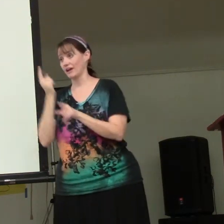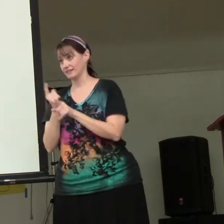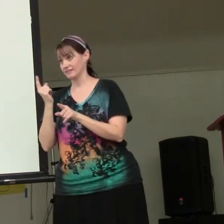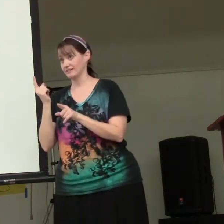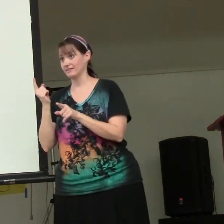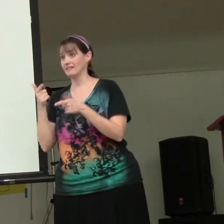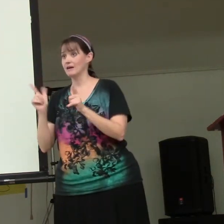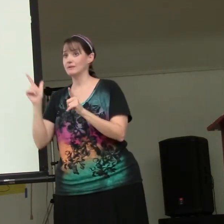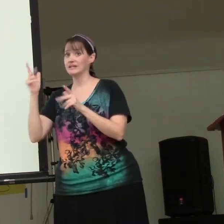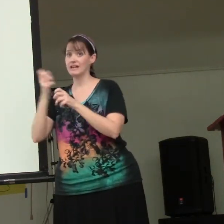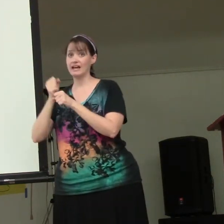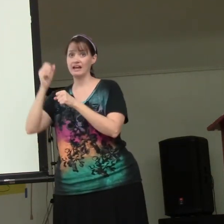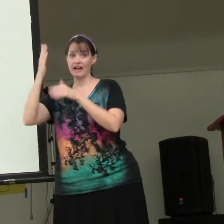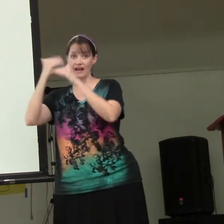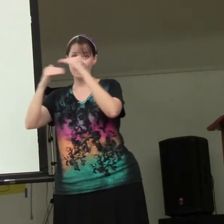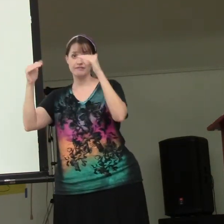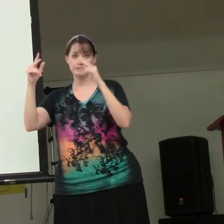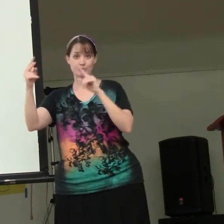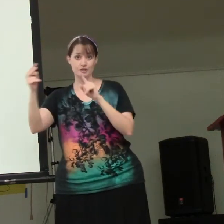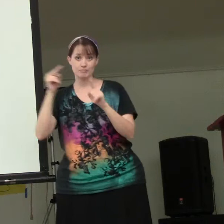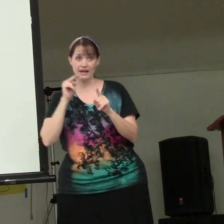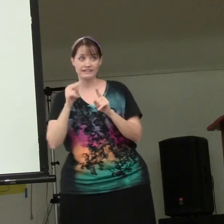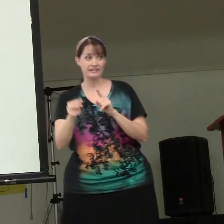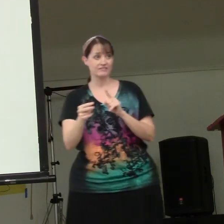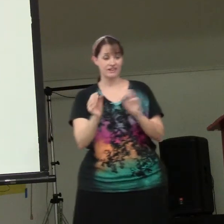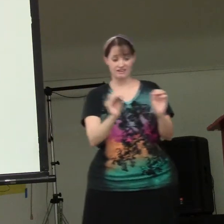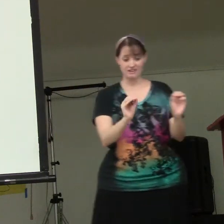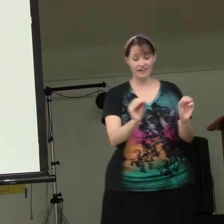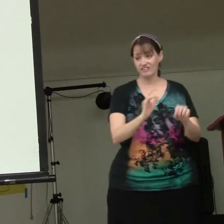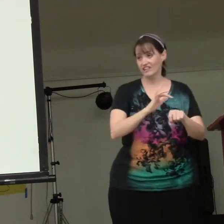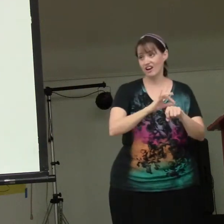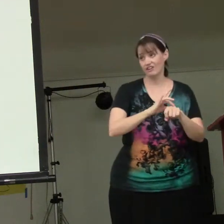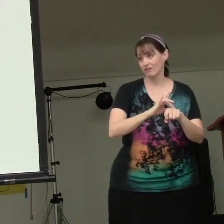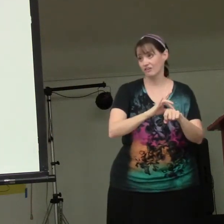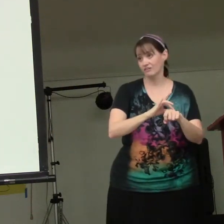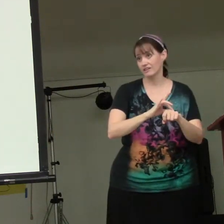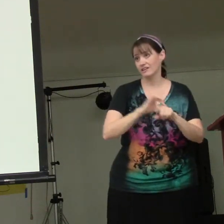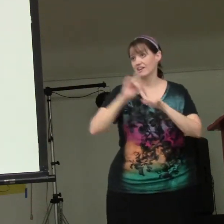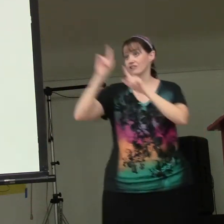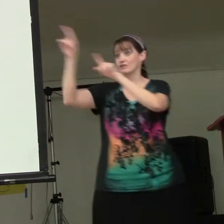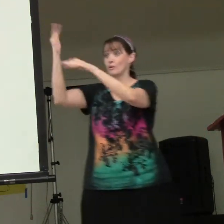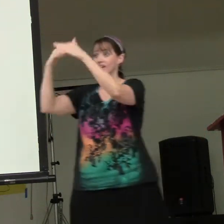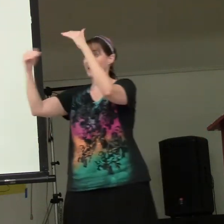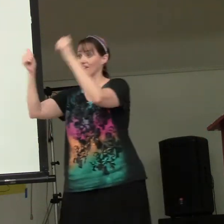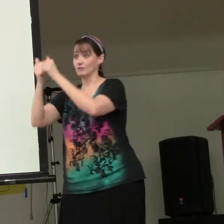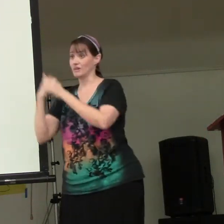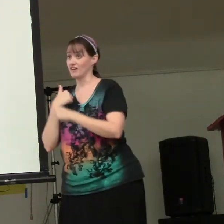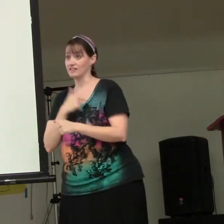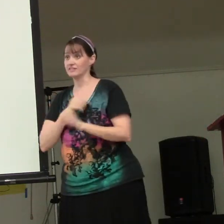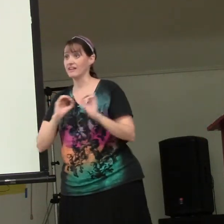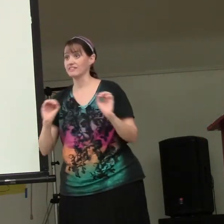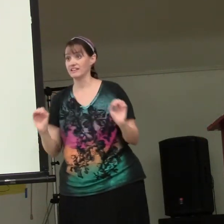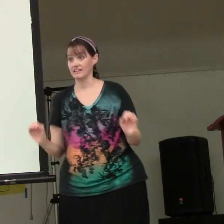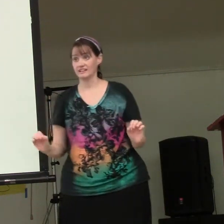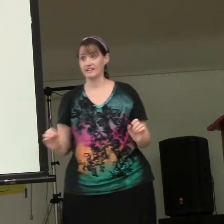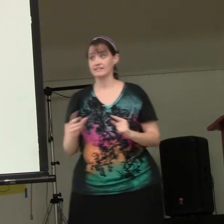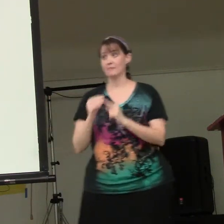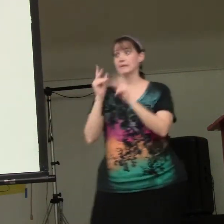right. Let me get heaven's perspective. Nothing on earth is going to heaven with us, nothing. Except